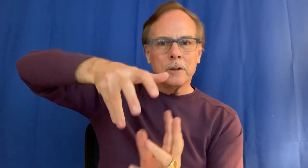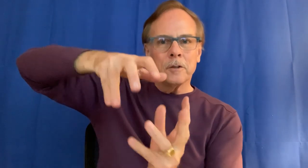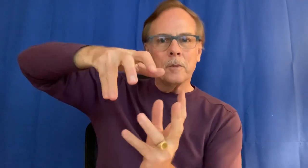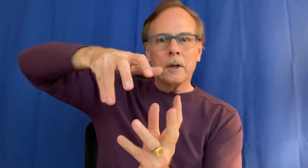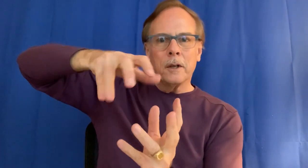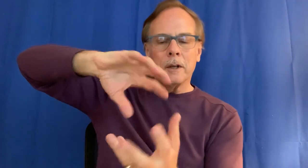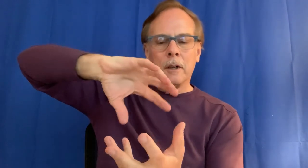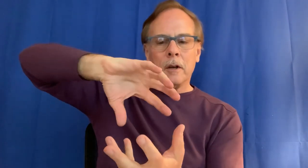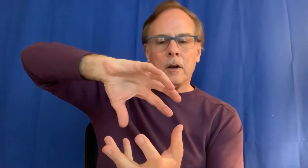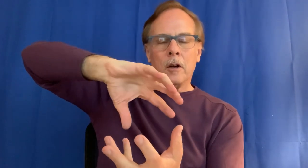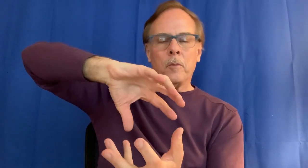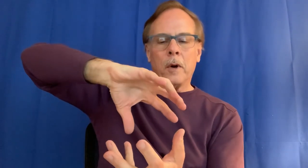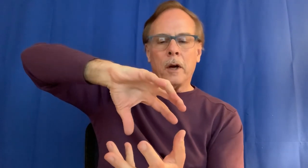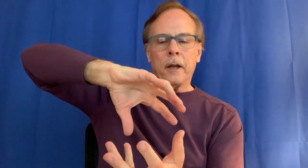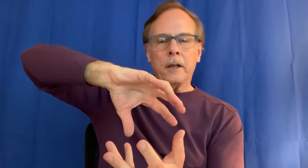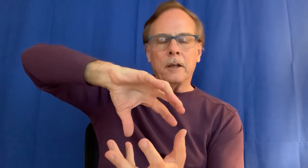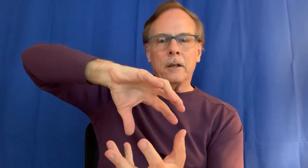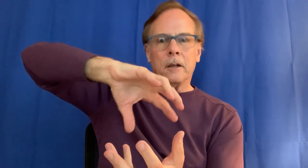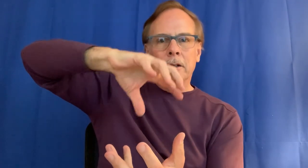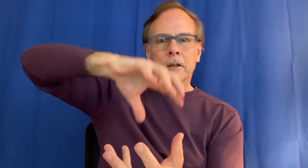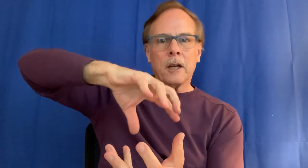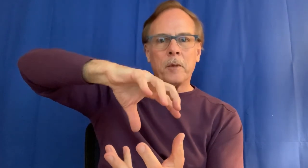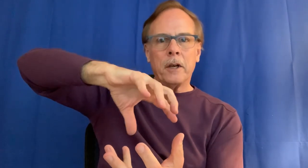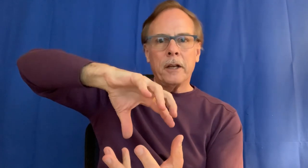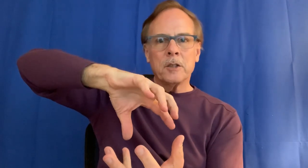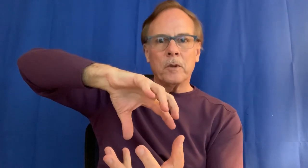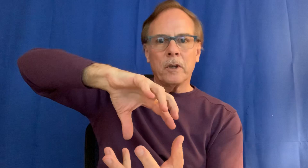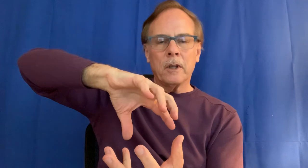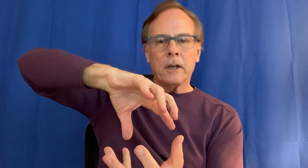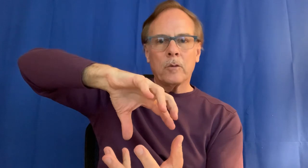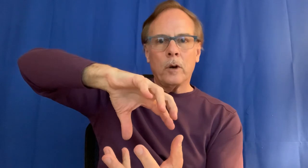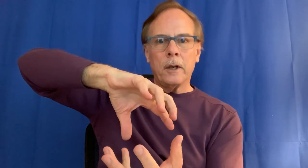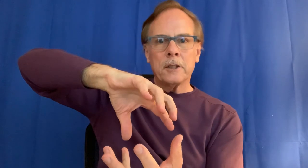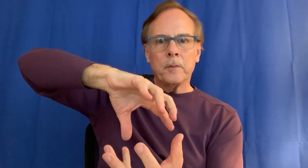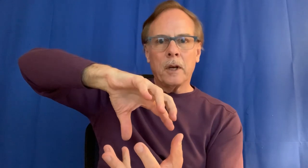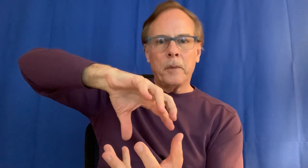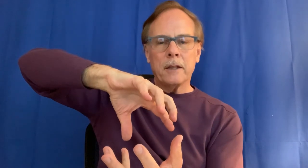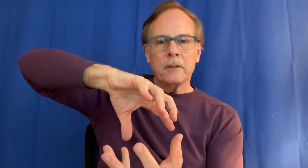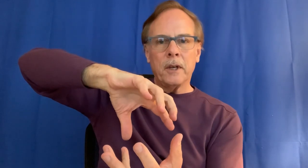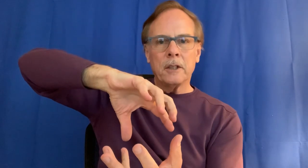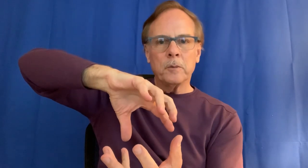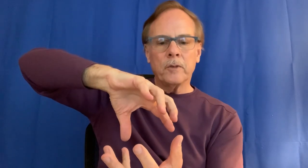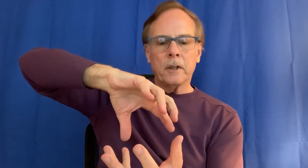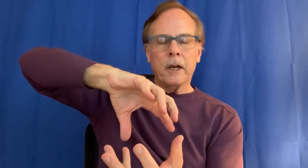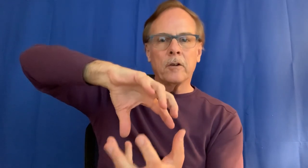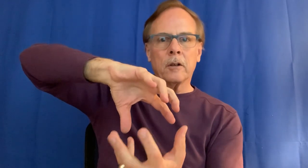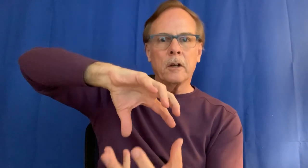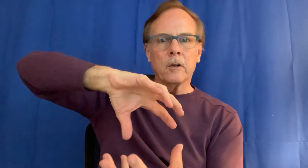So my dominant hand is moving clockwise. My passive hand is moving